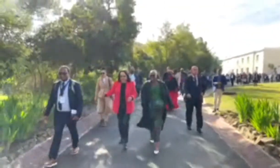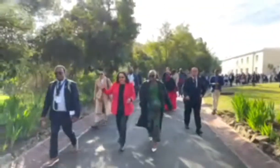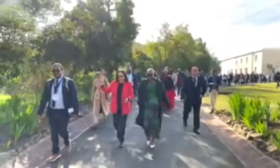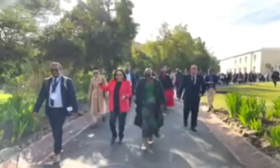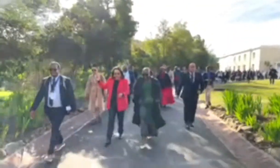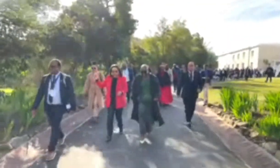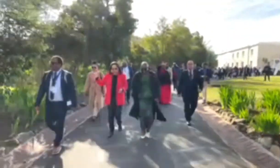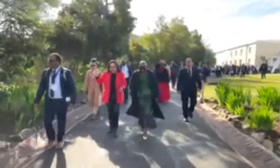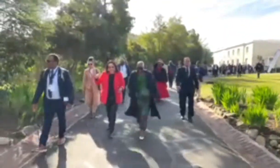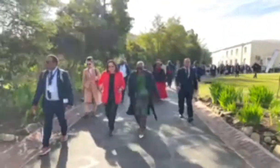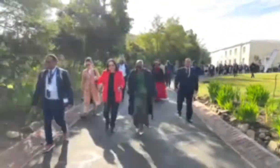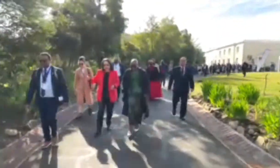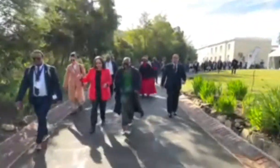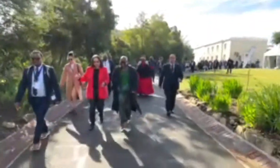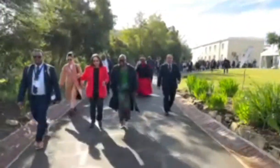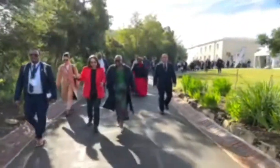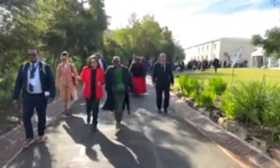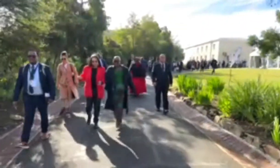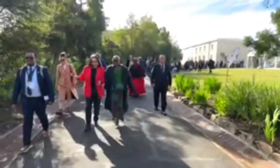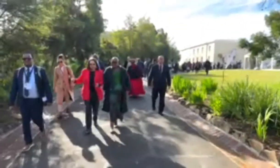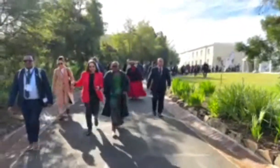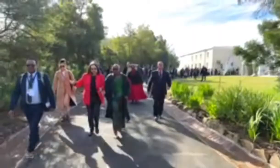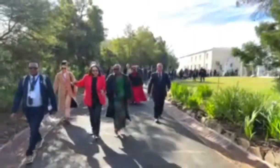and when I come